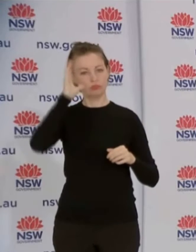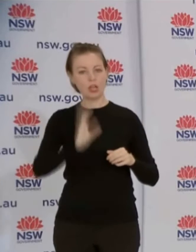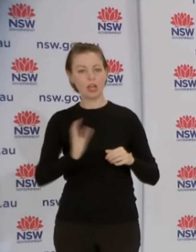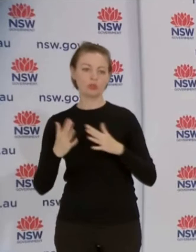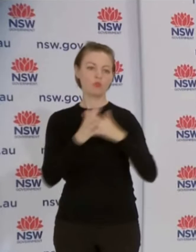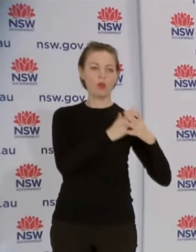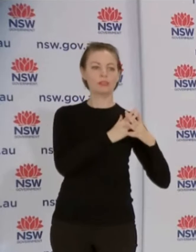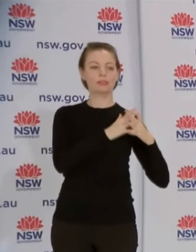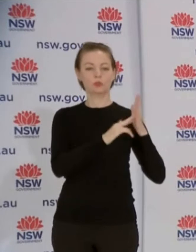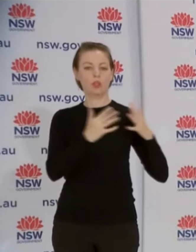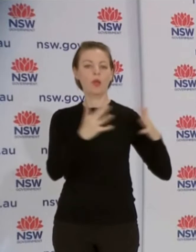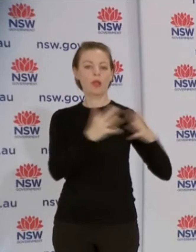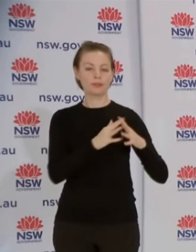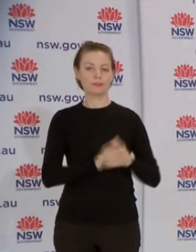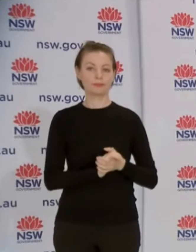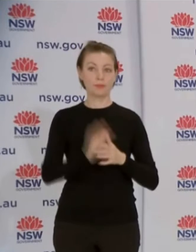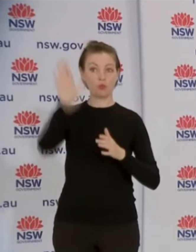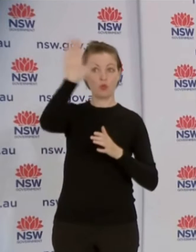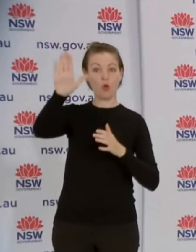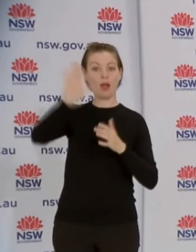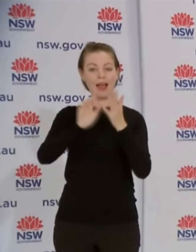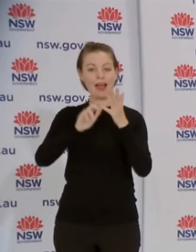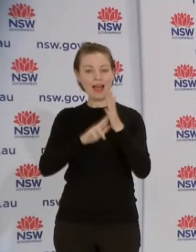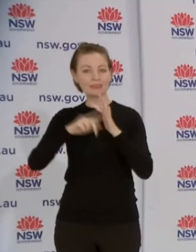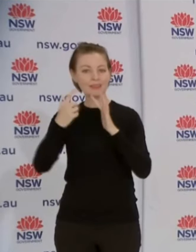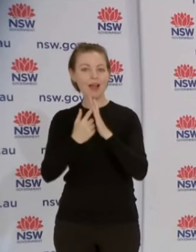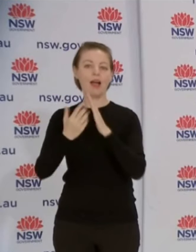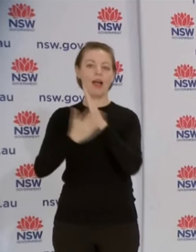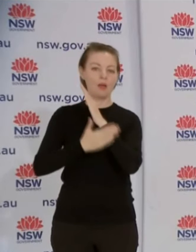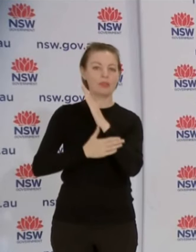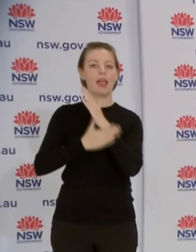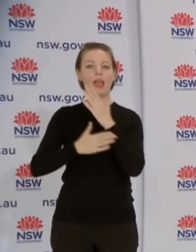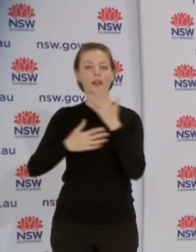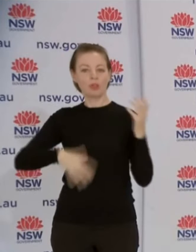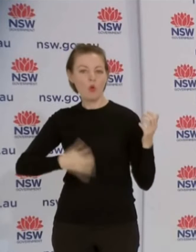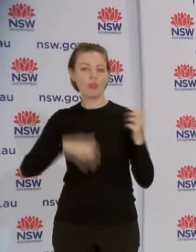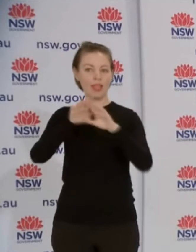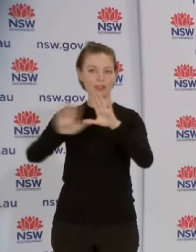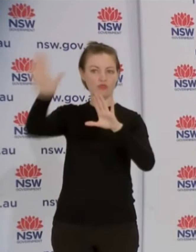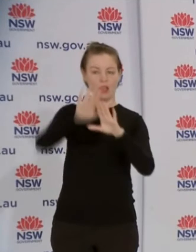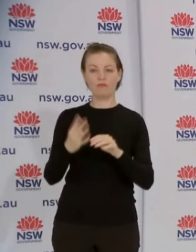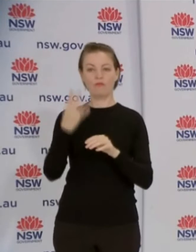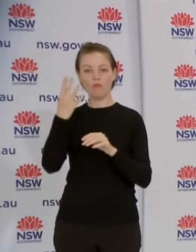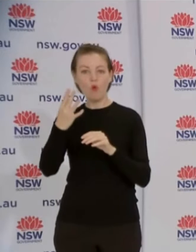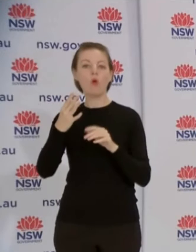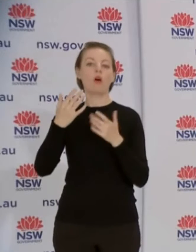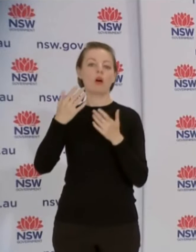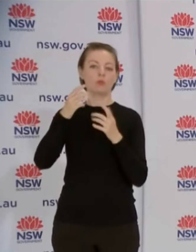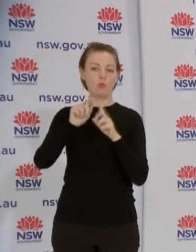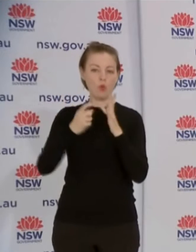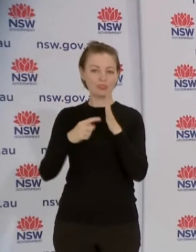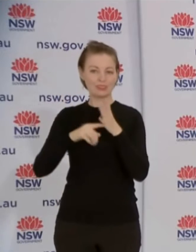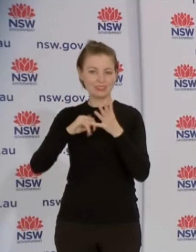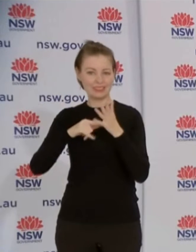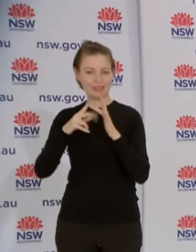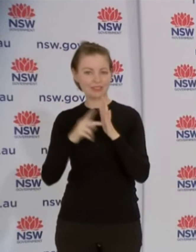urging people to do so. In the Hunter, New England area, there were 4 new cases, 2 in Port Stephens local government area, 1 in the Lake Macquarie local government area,